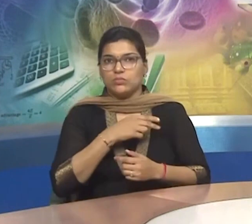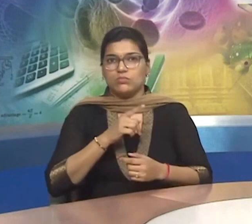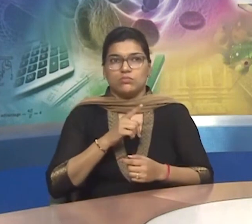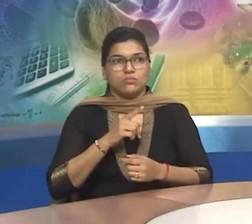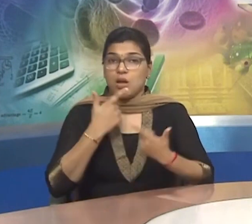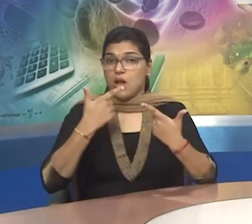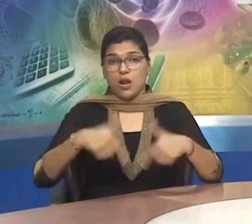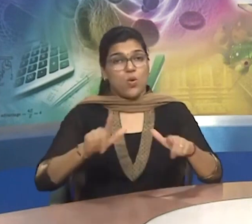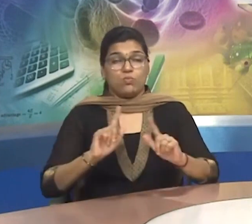This word,